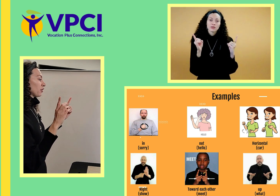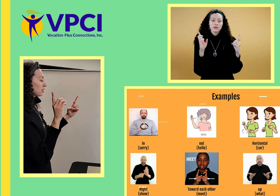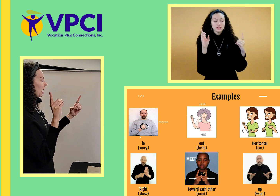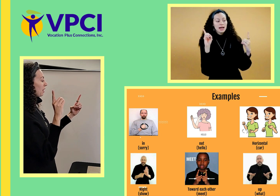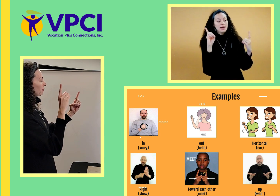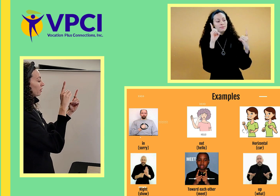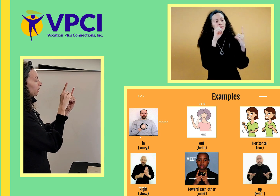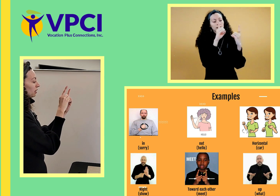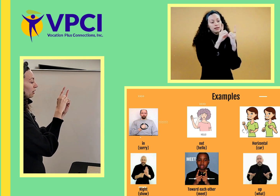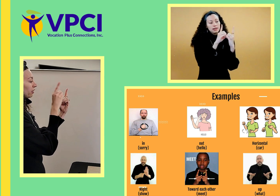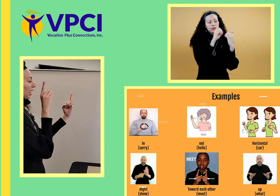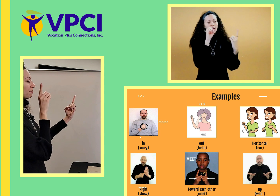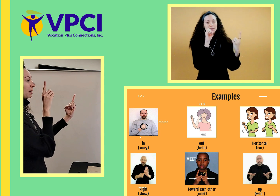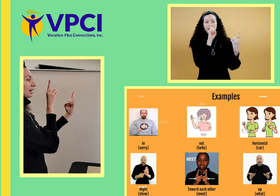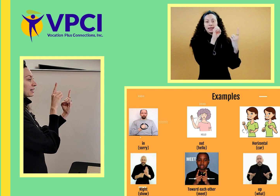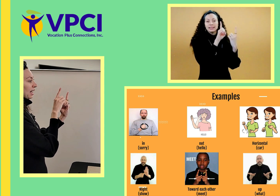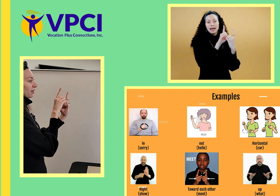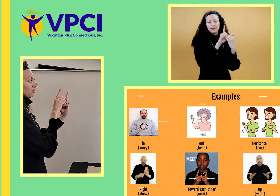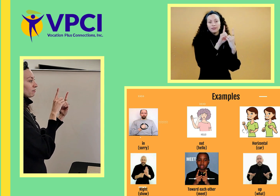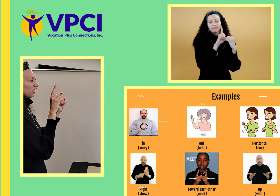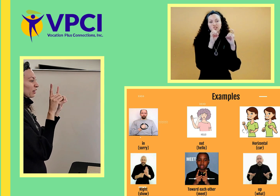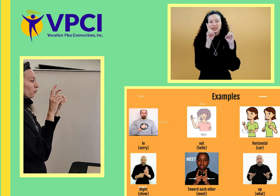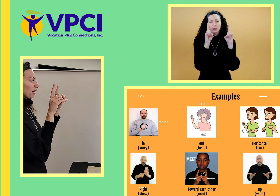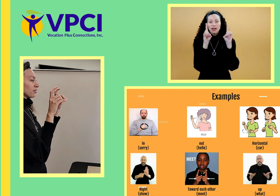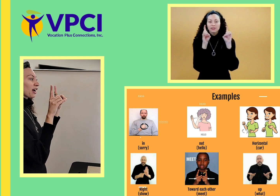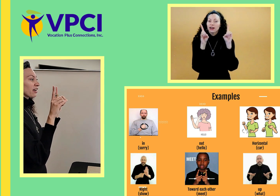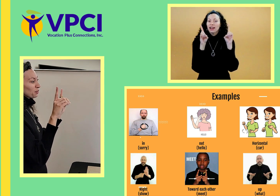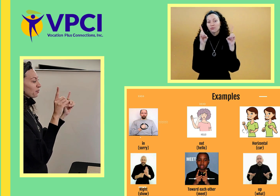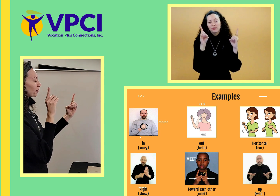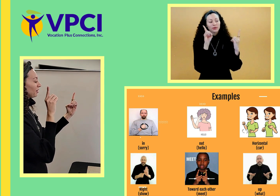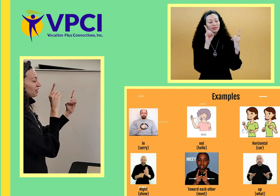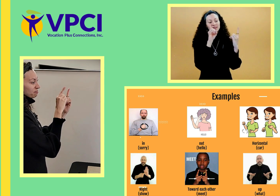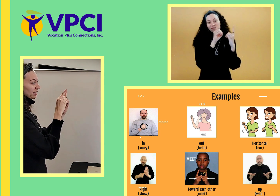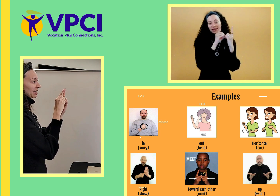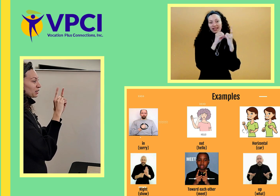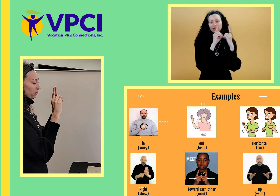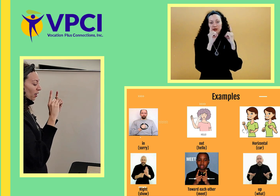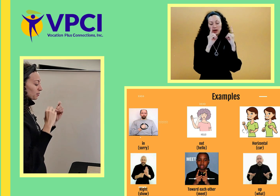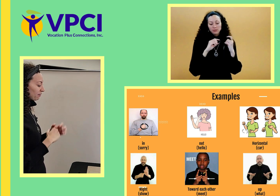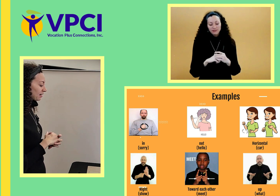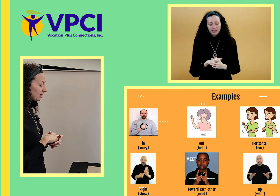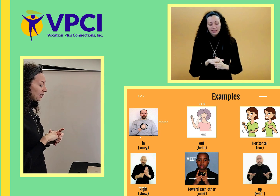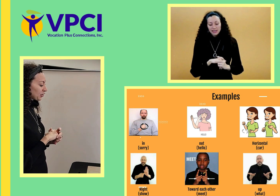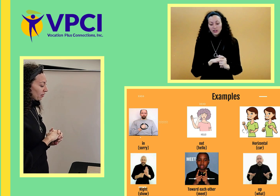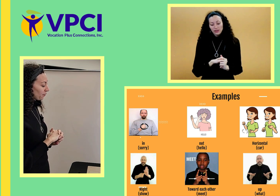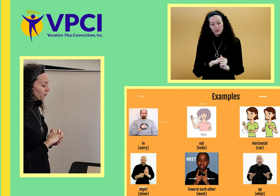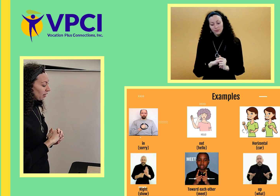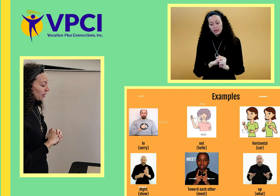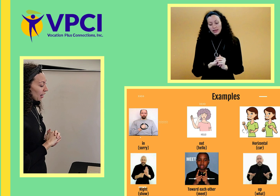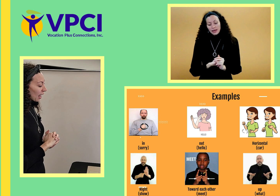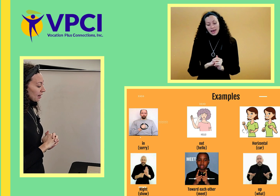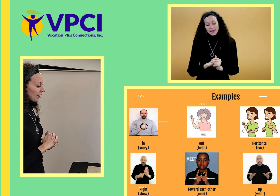meeting for the first time. They're like meeting together. So like the ones are kind of people meeting. So the palms are facing each